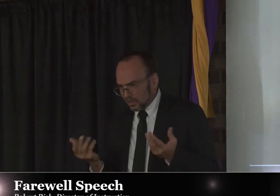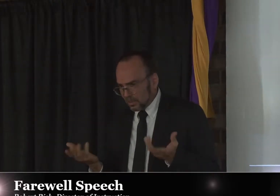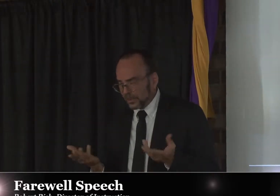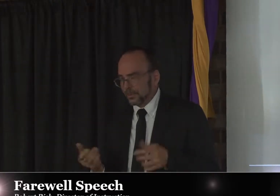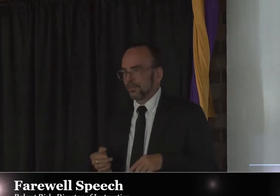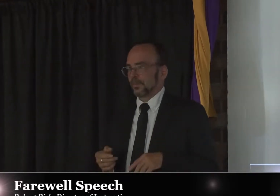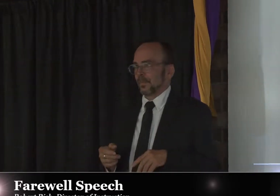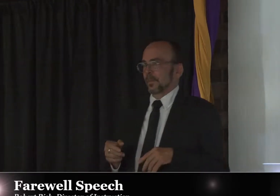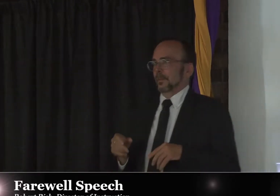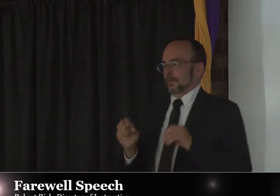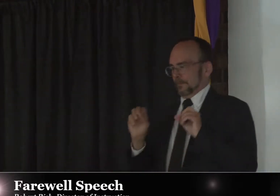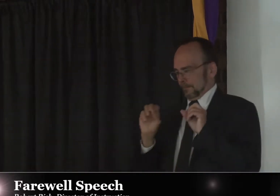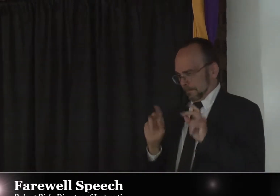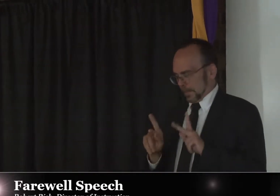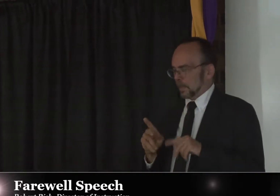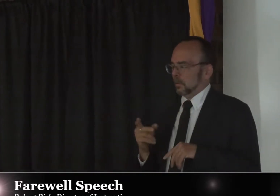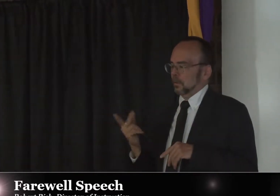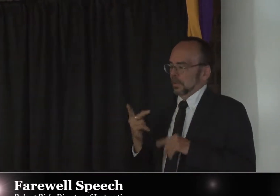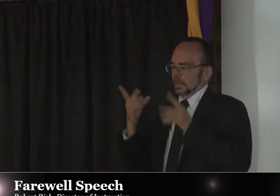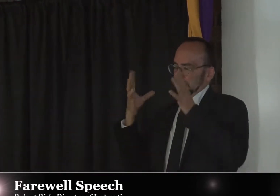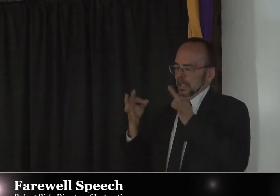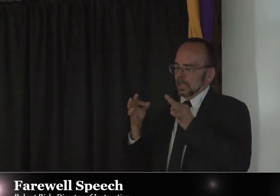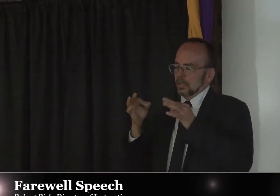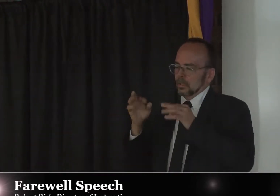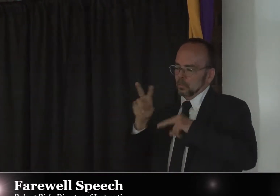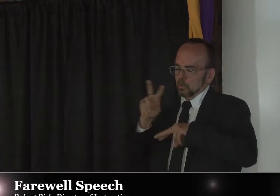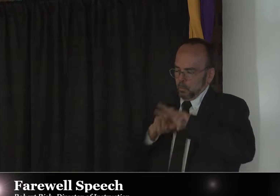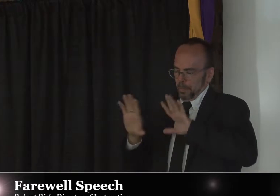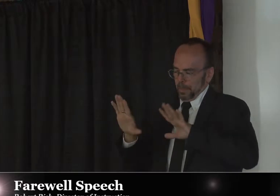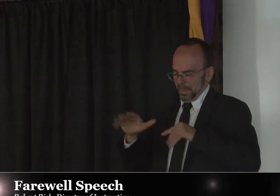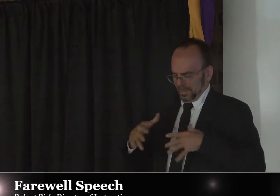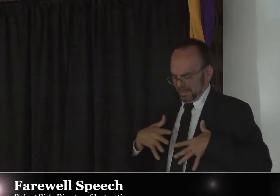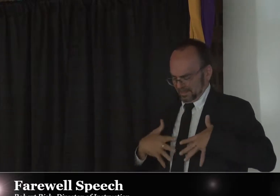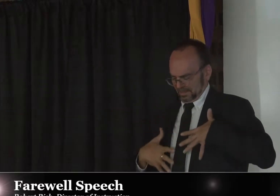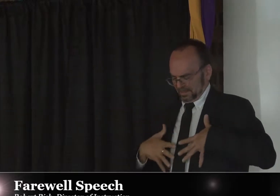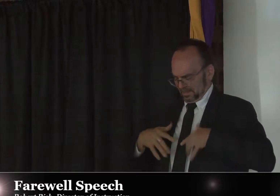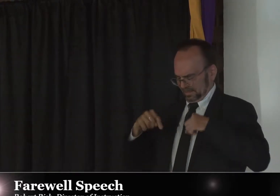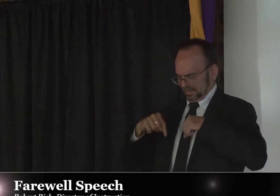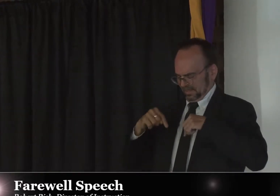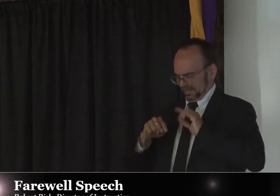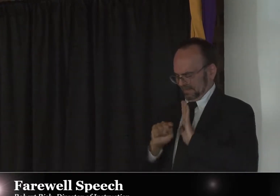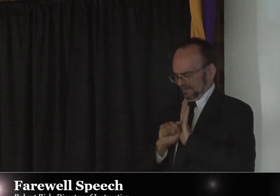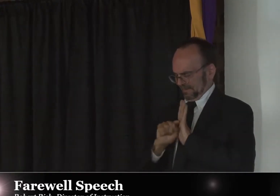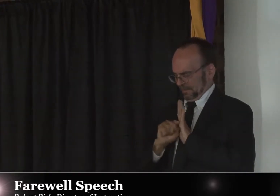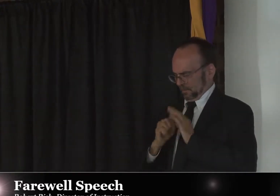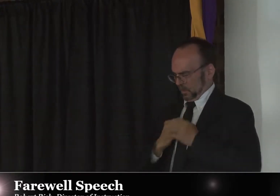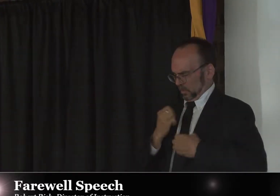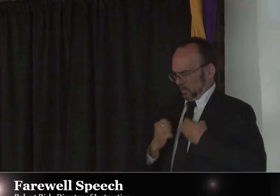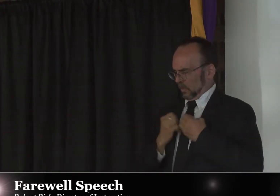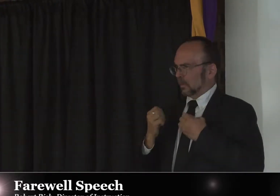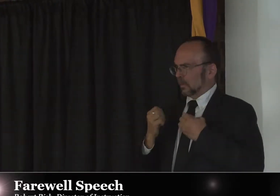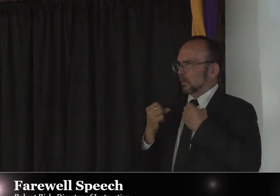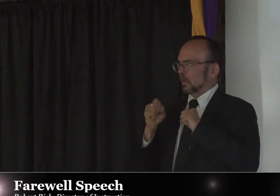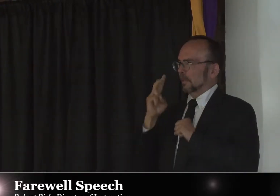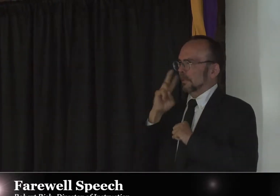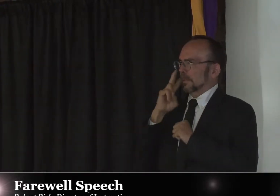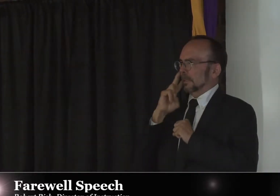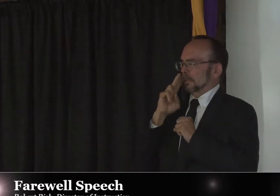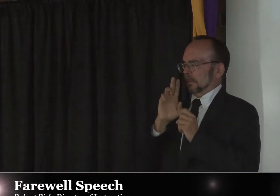What am I going to do? I said, well, why don't you explore your feelings, those negative emotions,